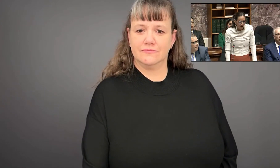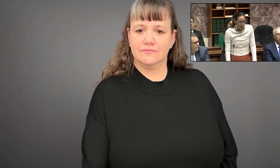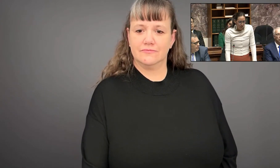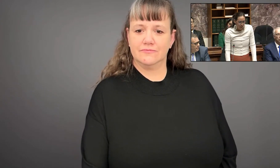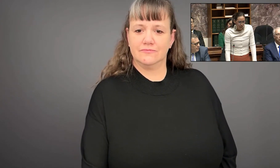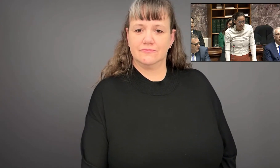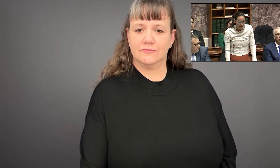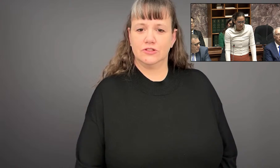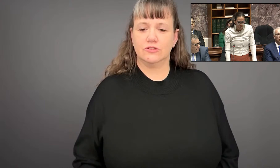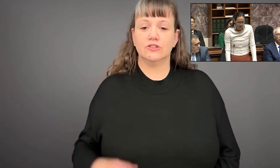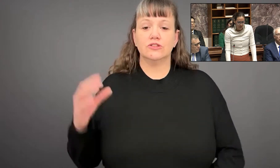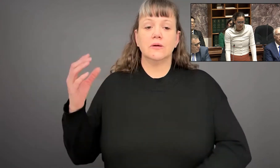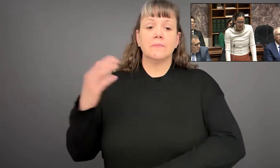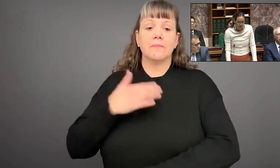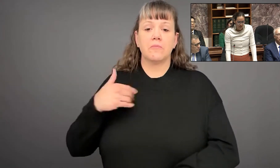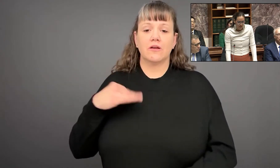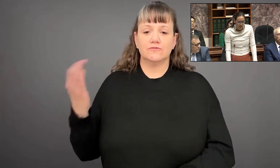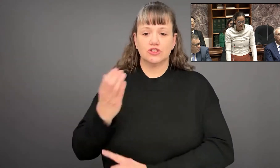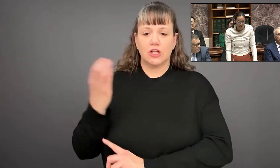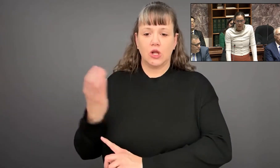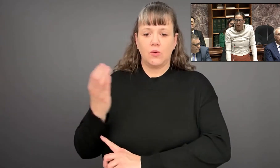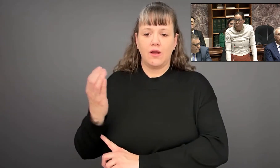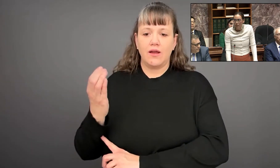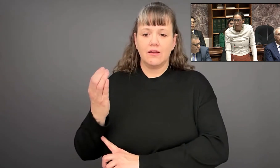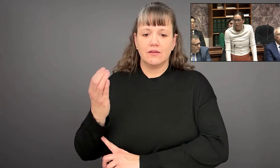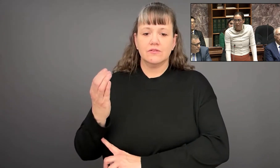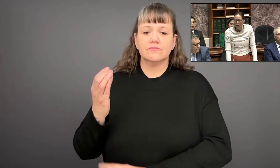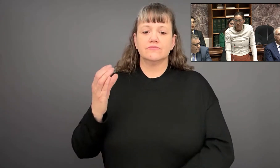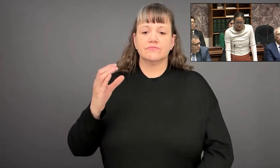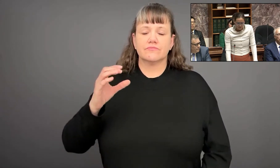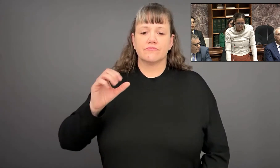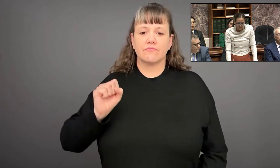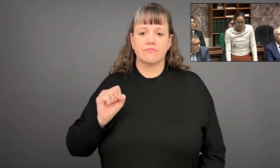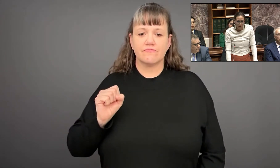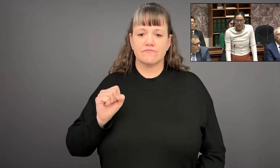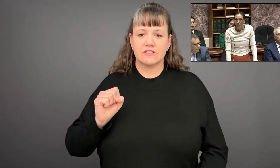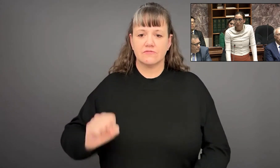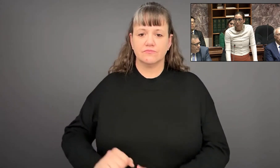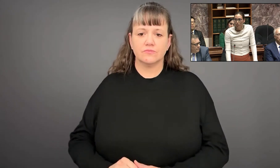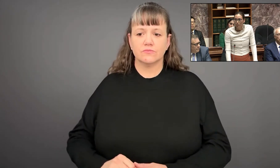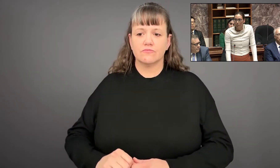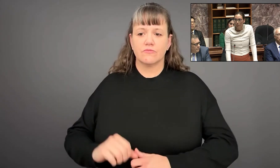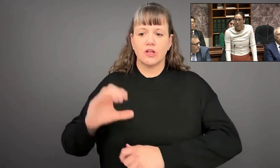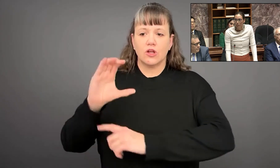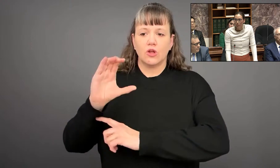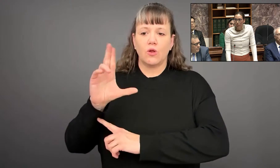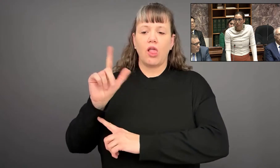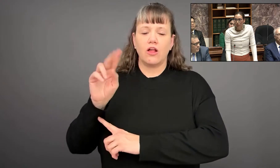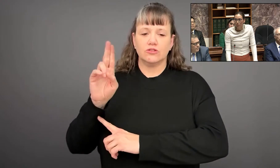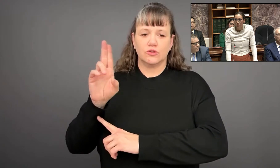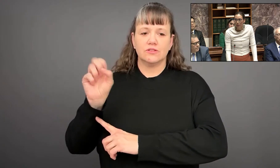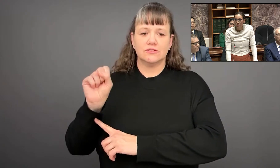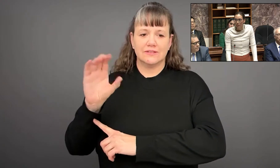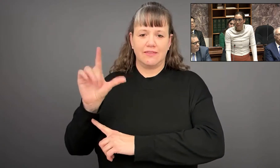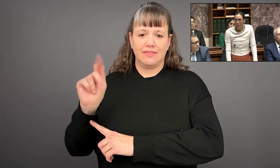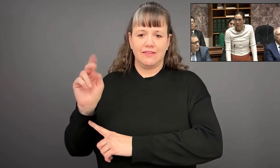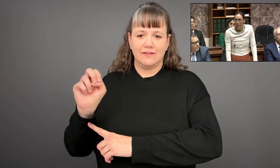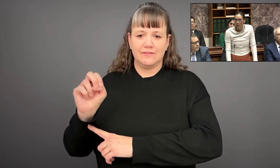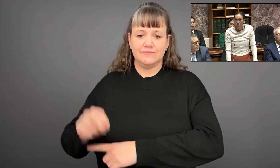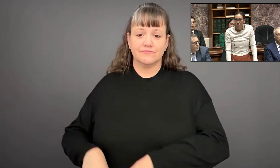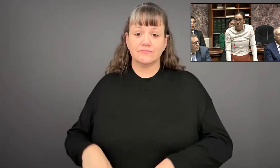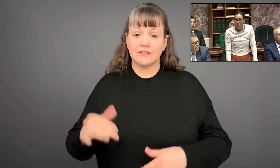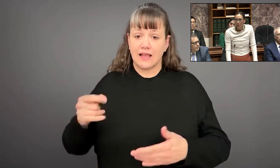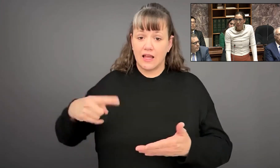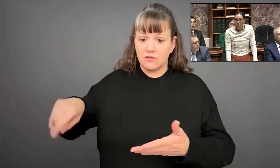What we've heard today in the House is a terrible string of events